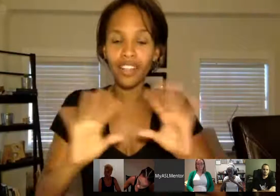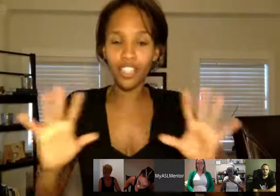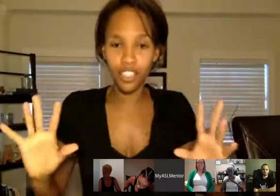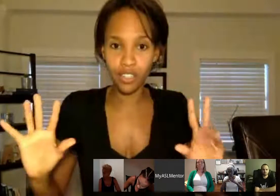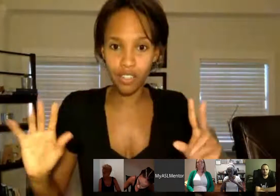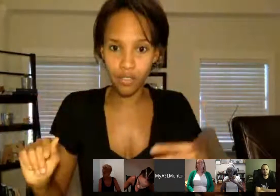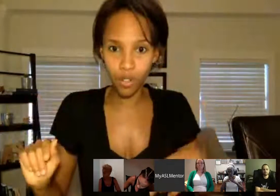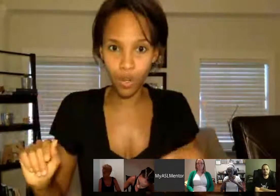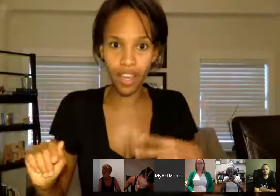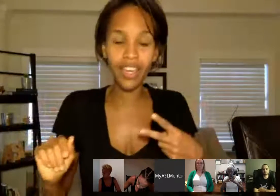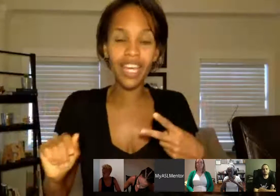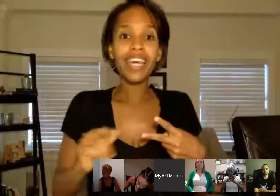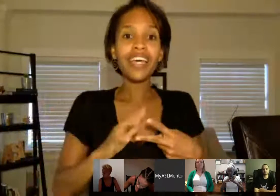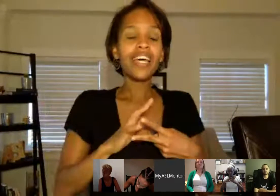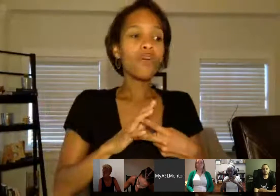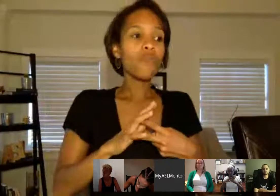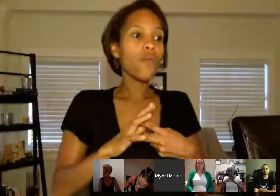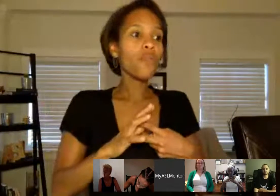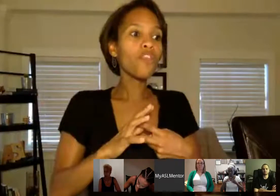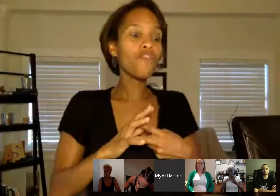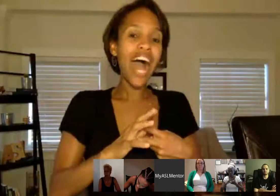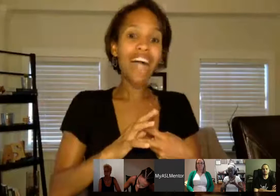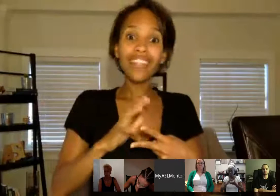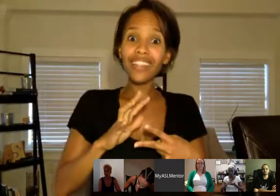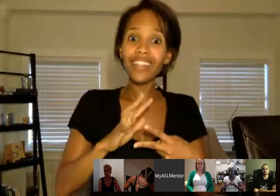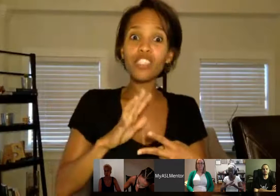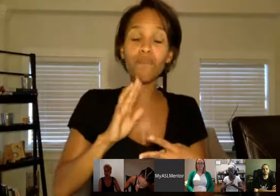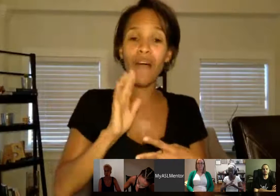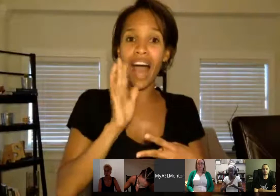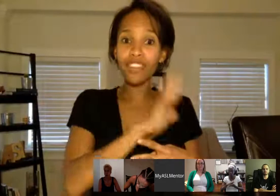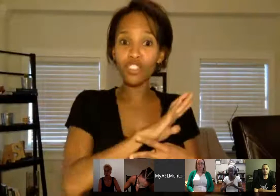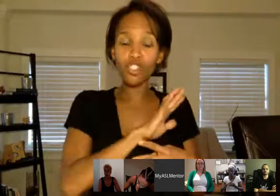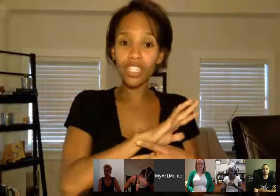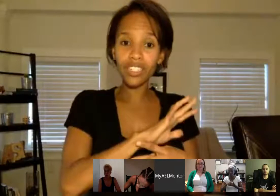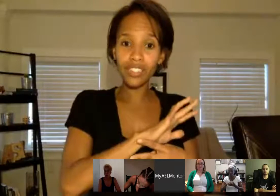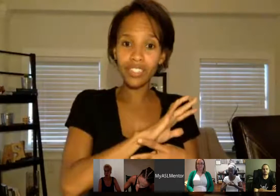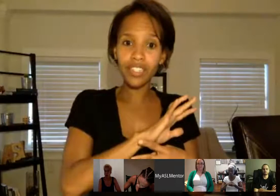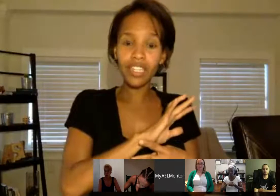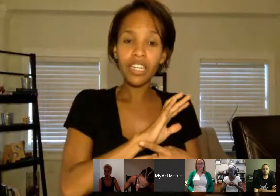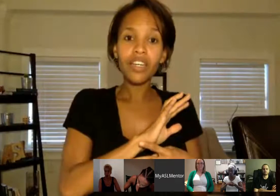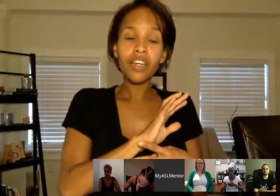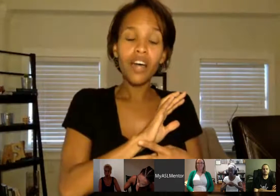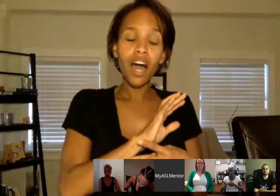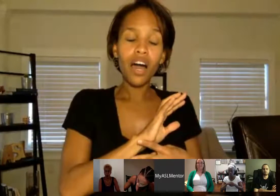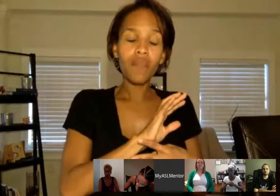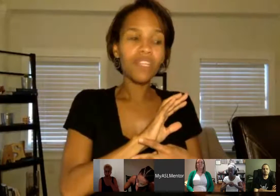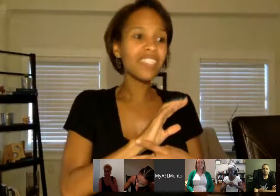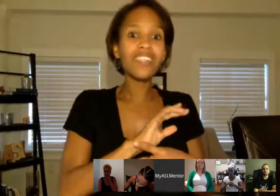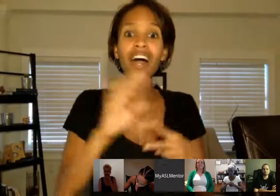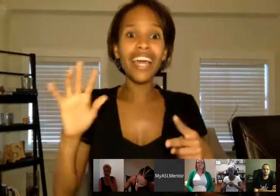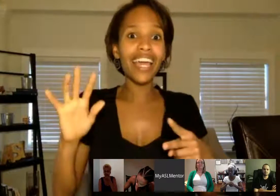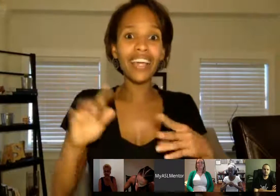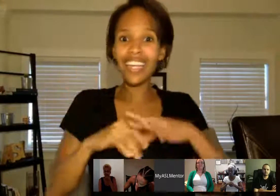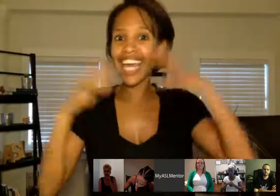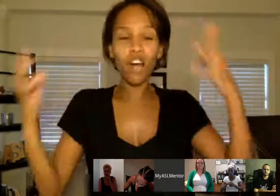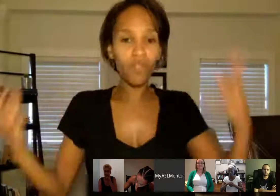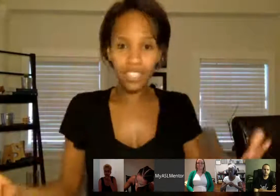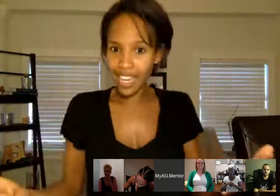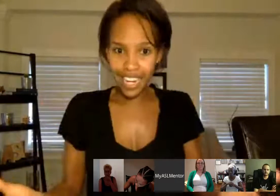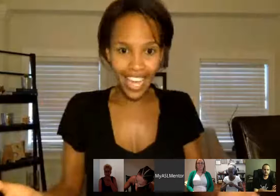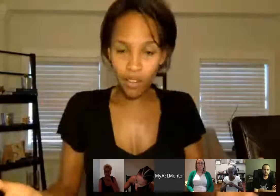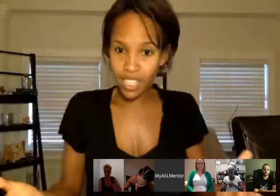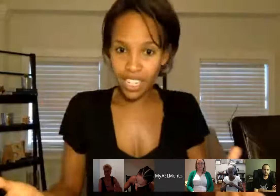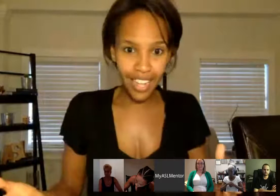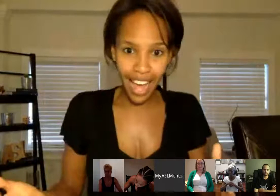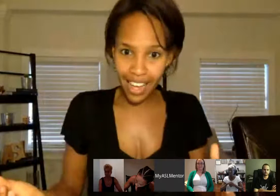understand the clearest? Okay. The fact that this is a balance sheet, this is not